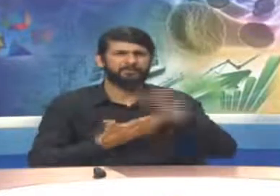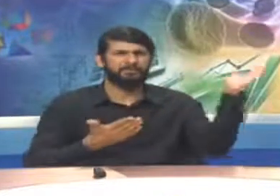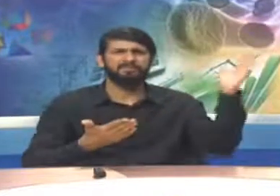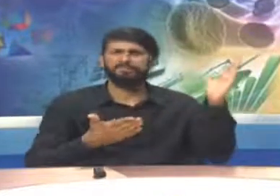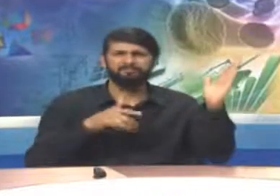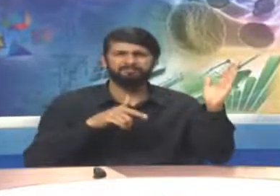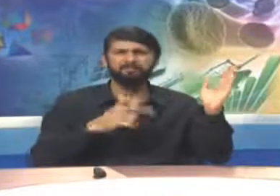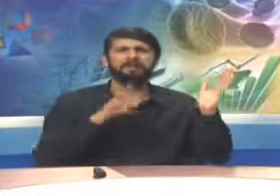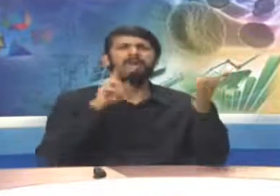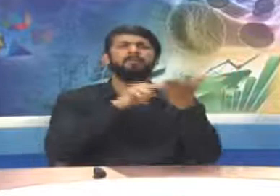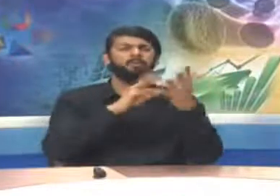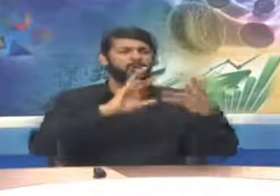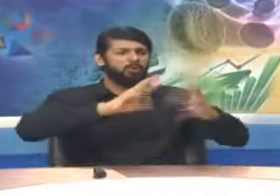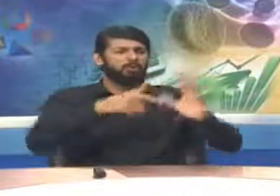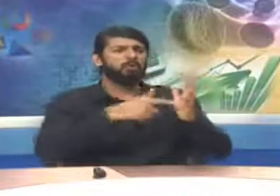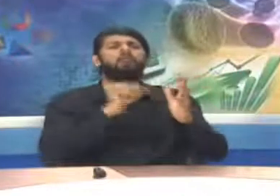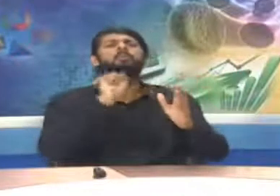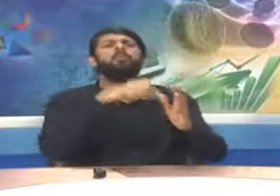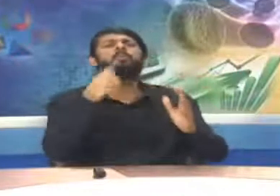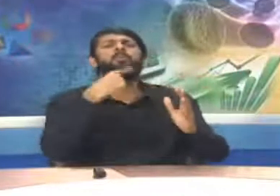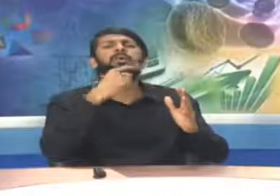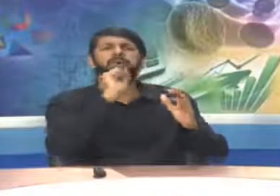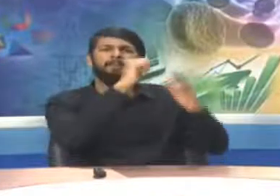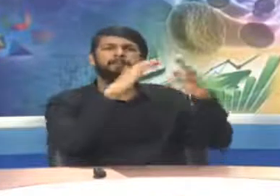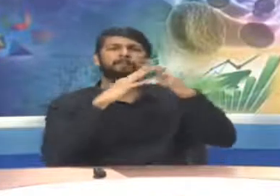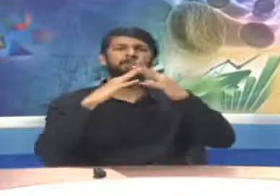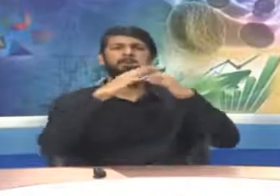Gandhi was critic of Western civilization.